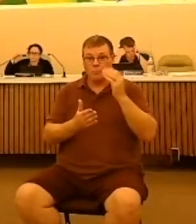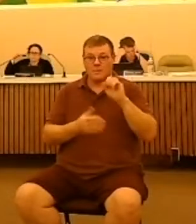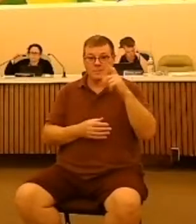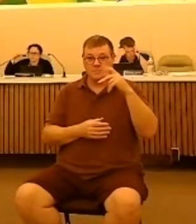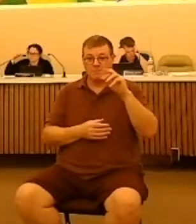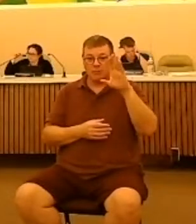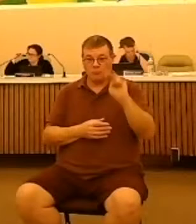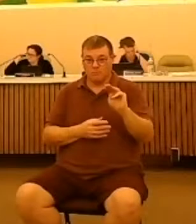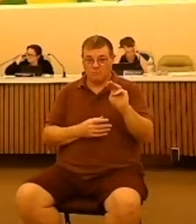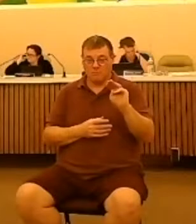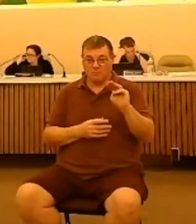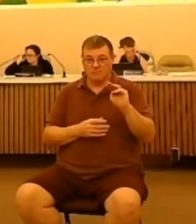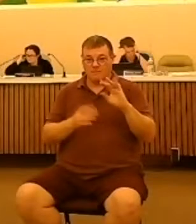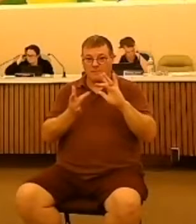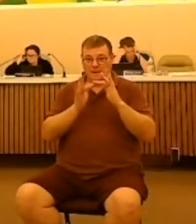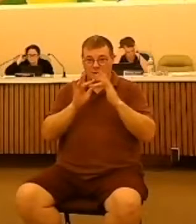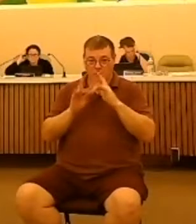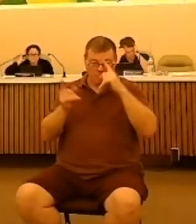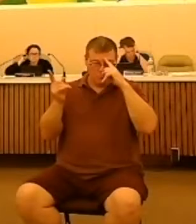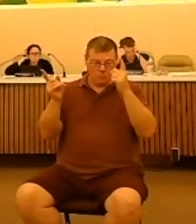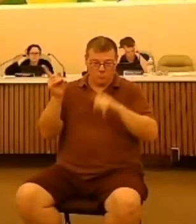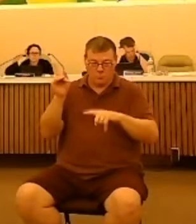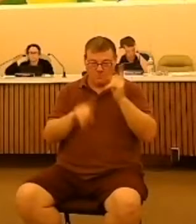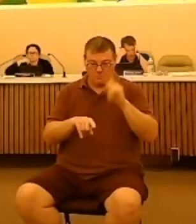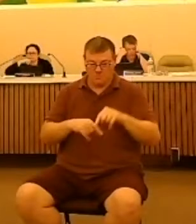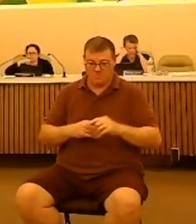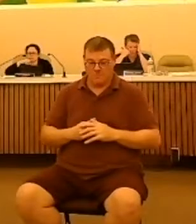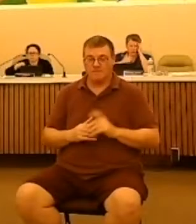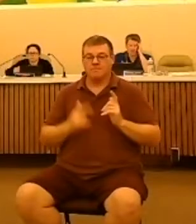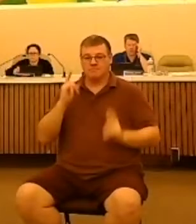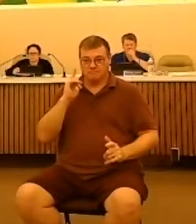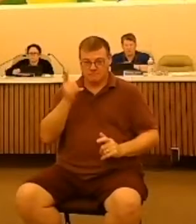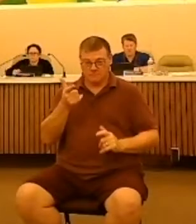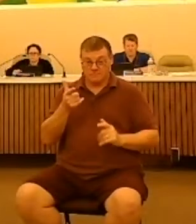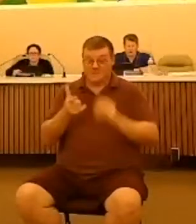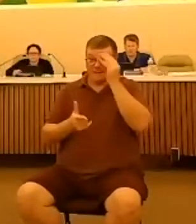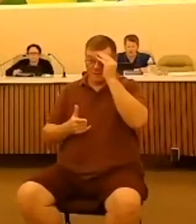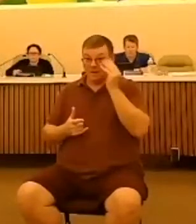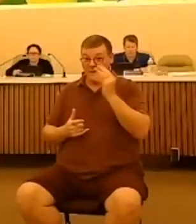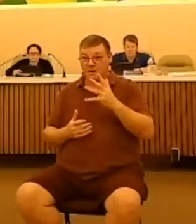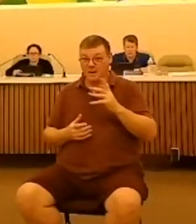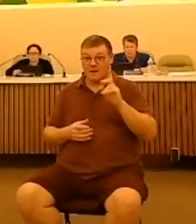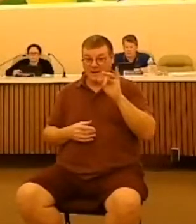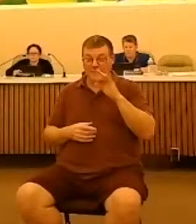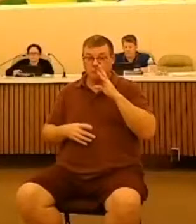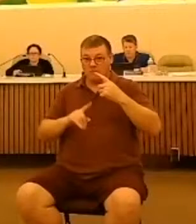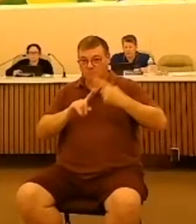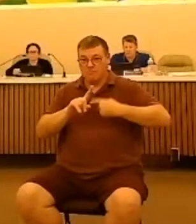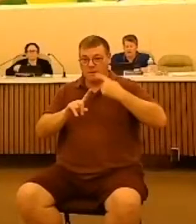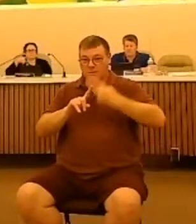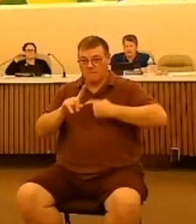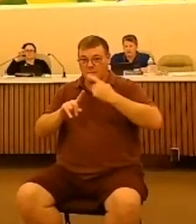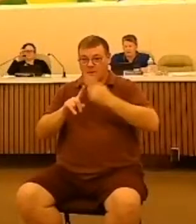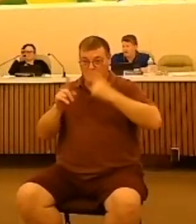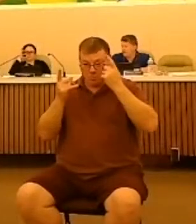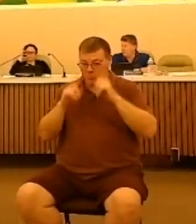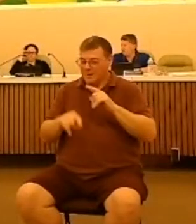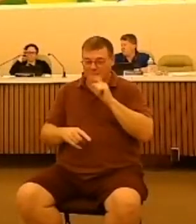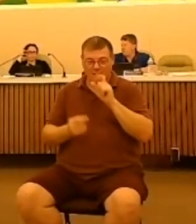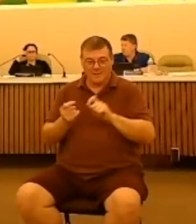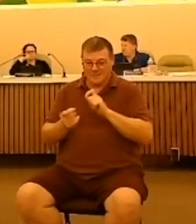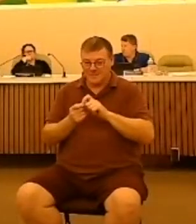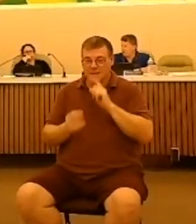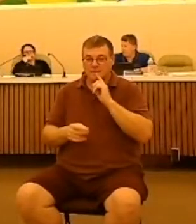Internet Service Provider Agreement. Second, I'll note, we talk about a month-to-month agreement. It's not exactly that. It's